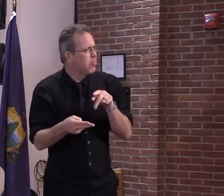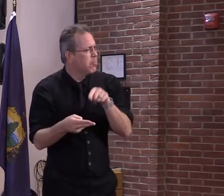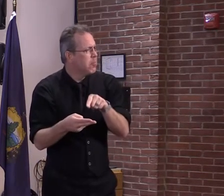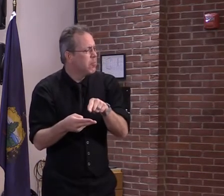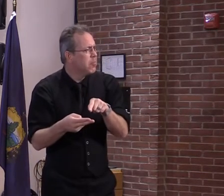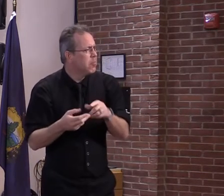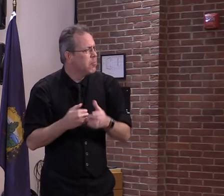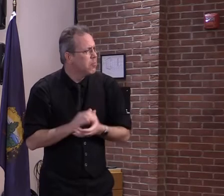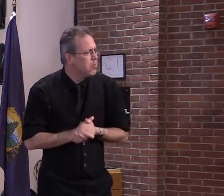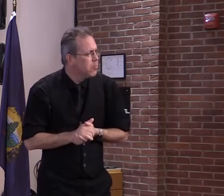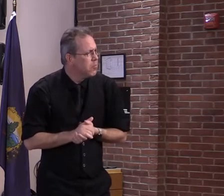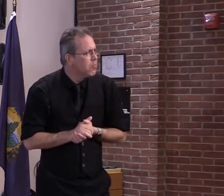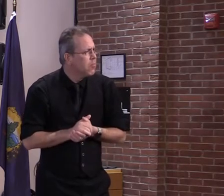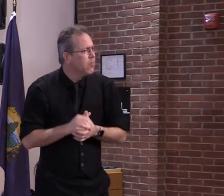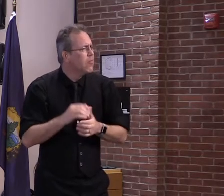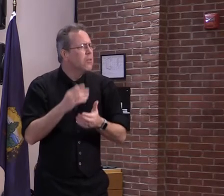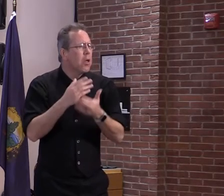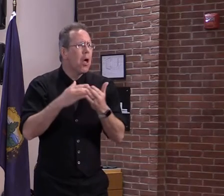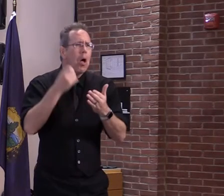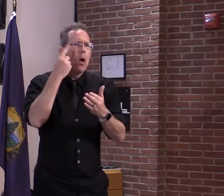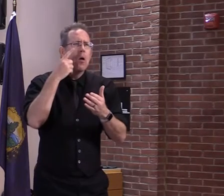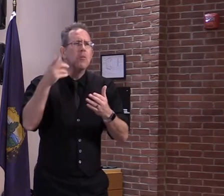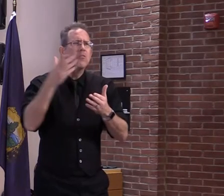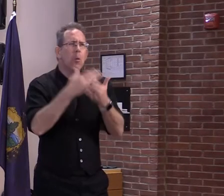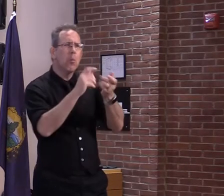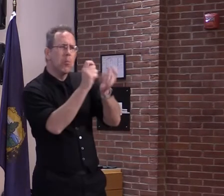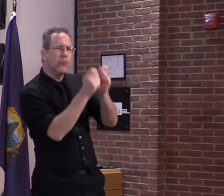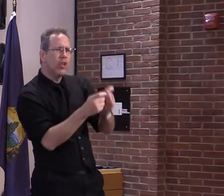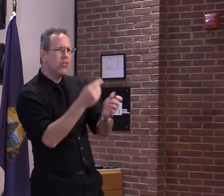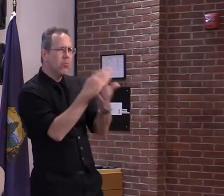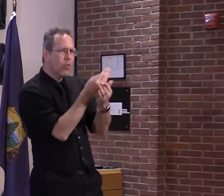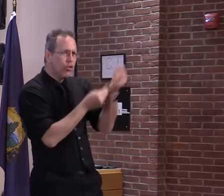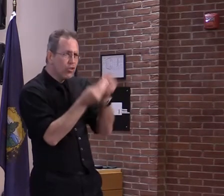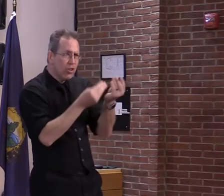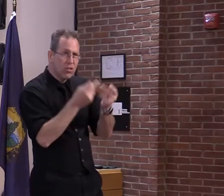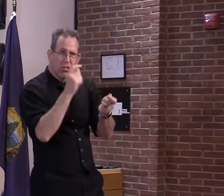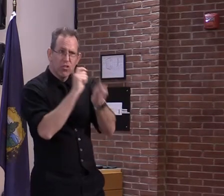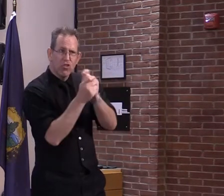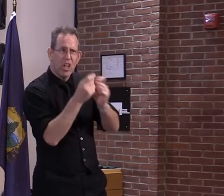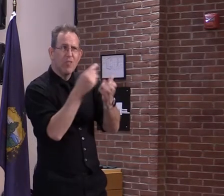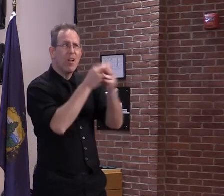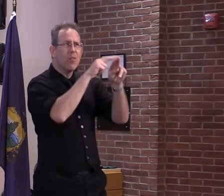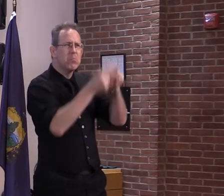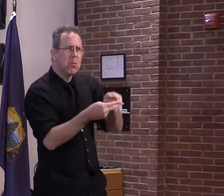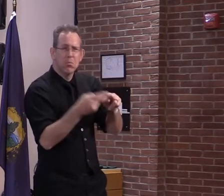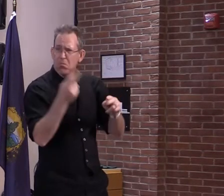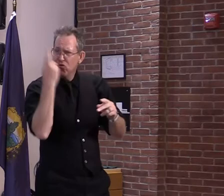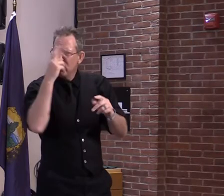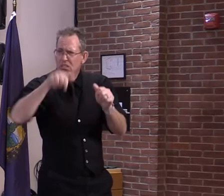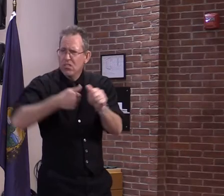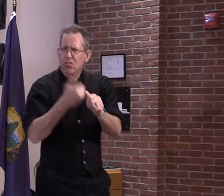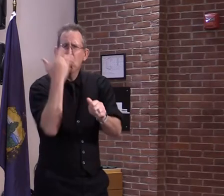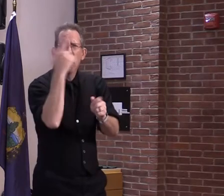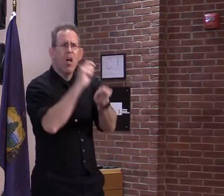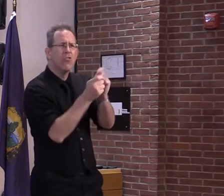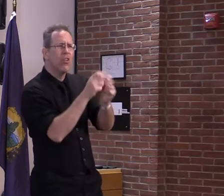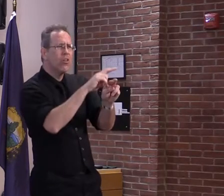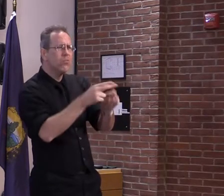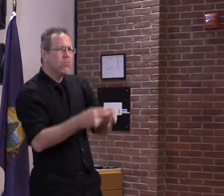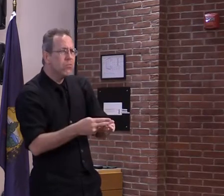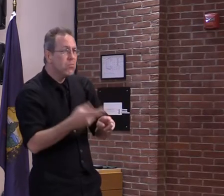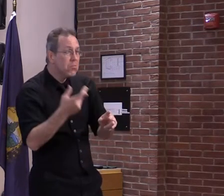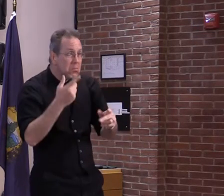some changes to the way that you guys do things, but is there anything specifically that you are dropping that is responsible for